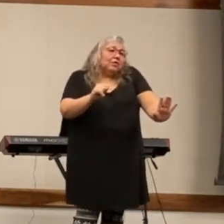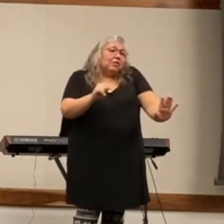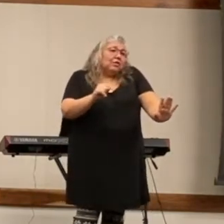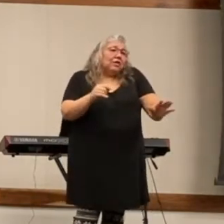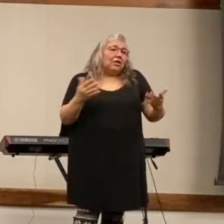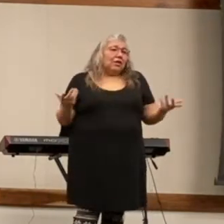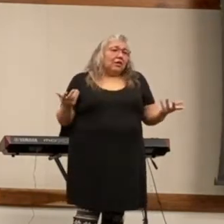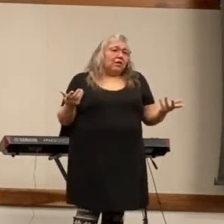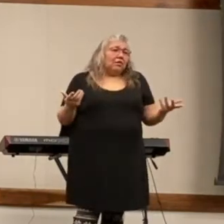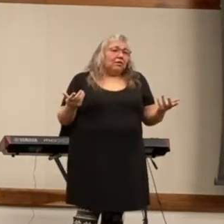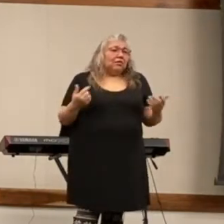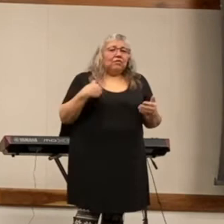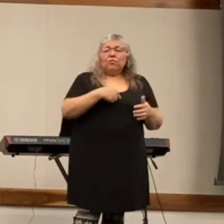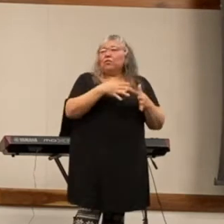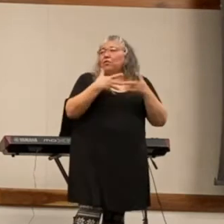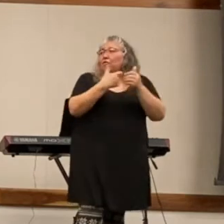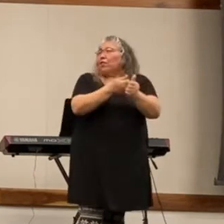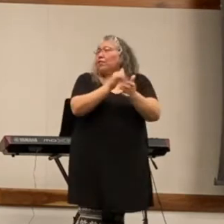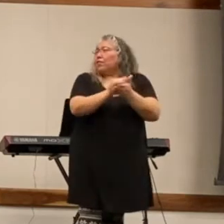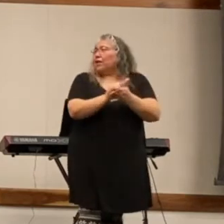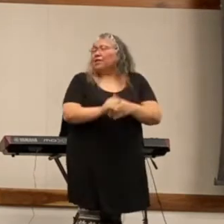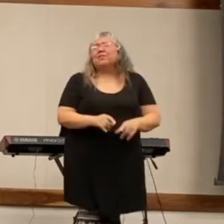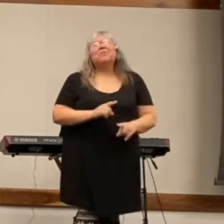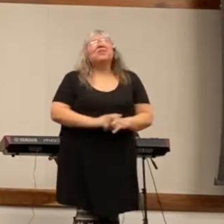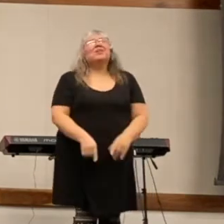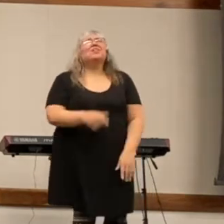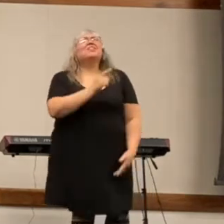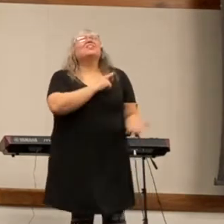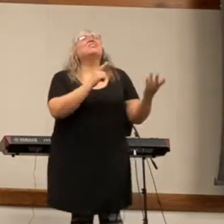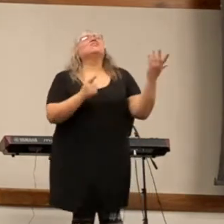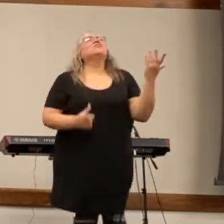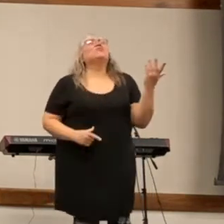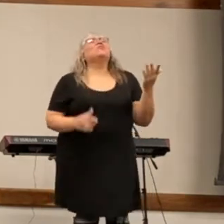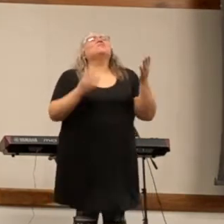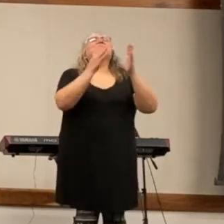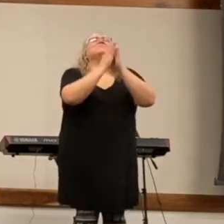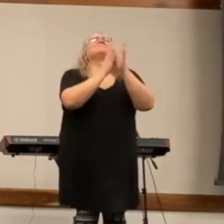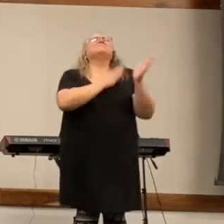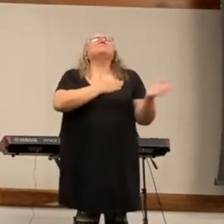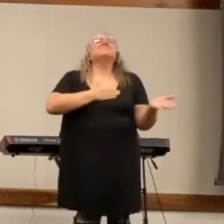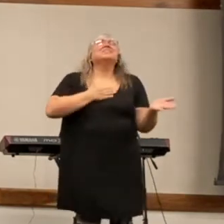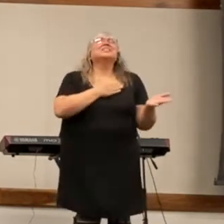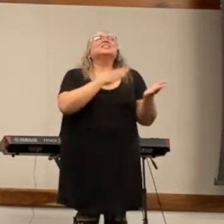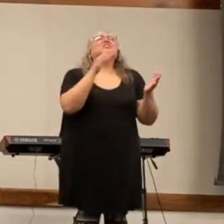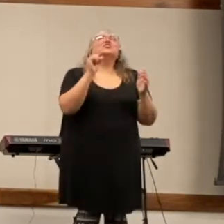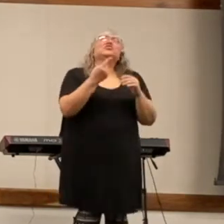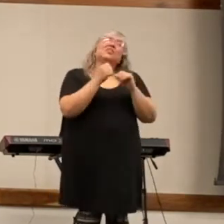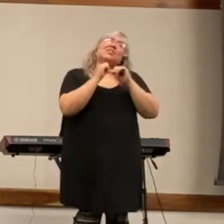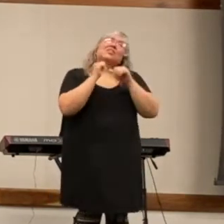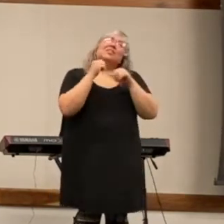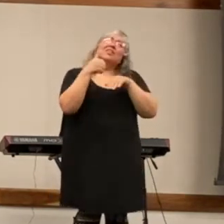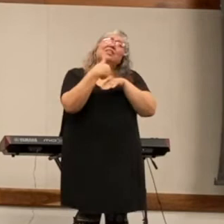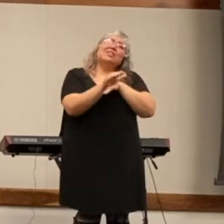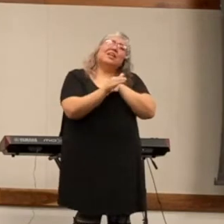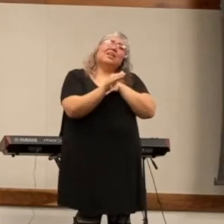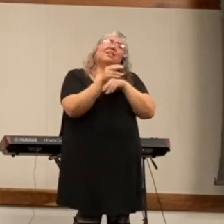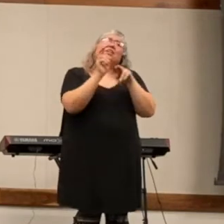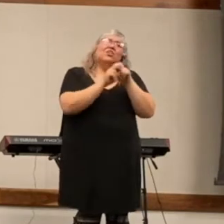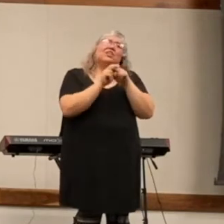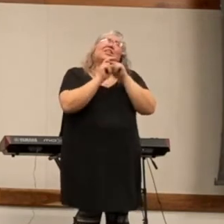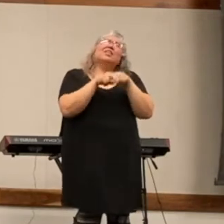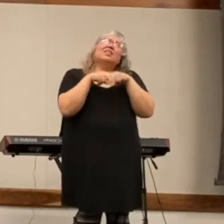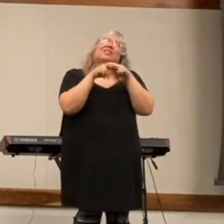it. But Lord, please, can I just keep sinning for just a little bit